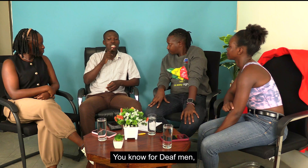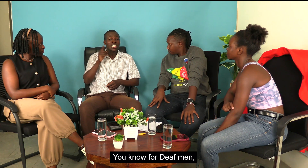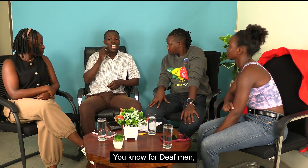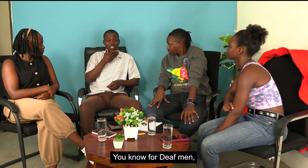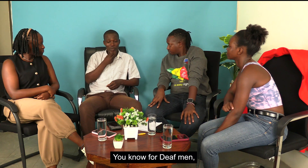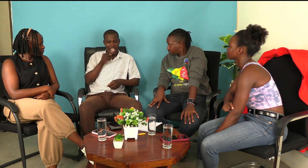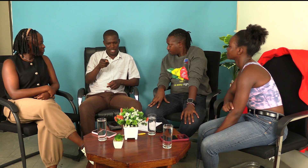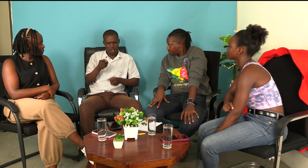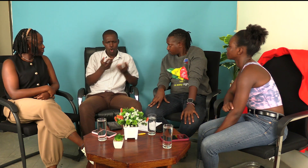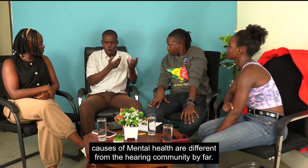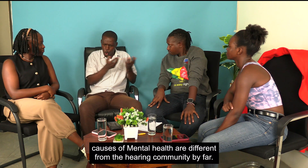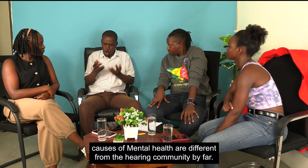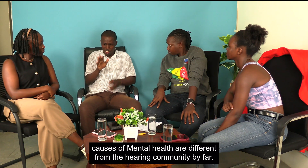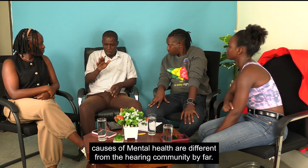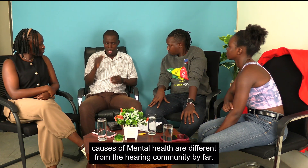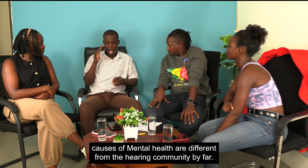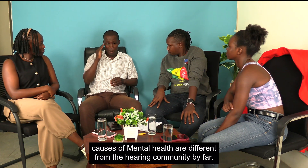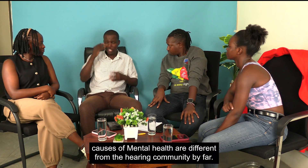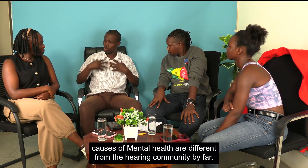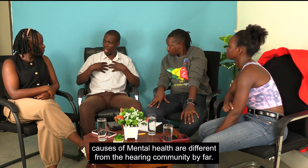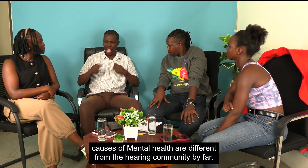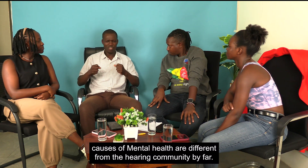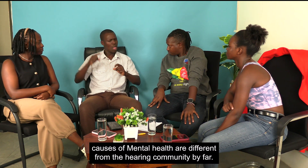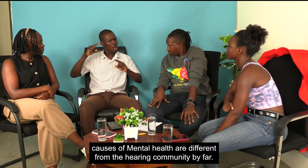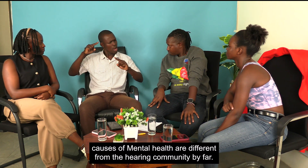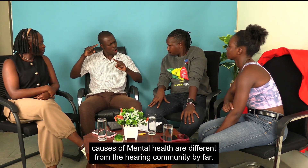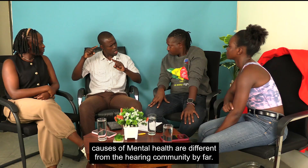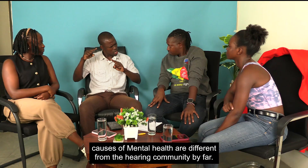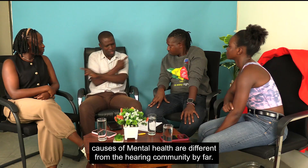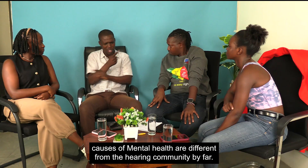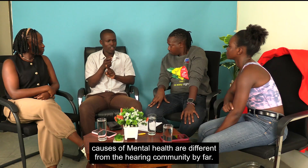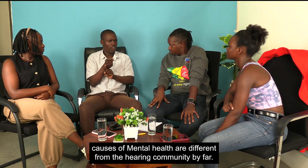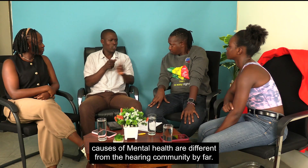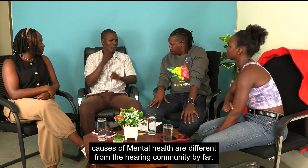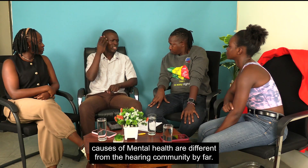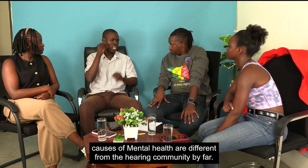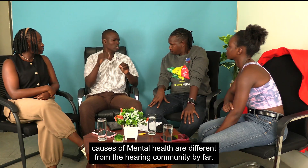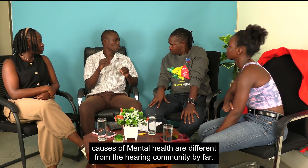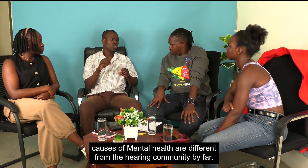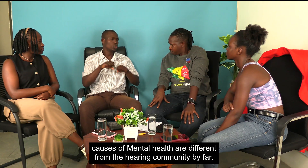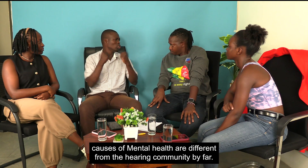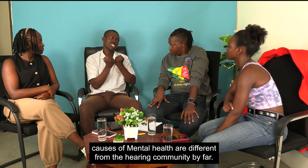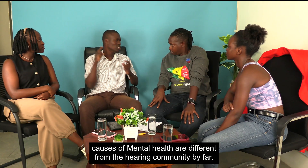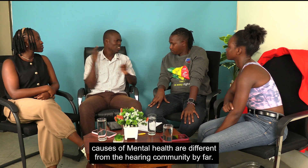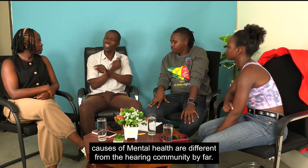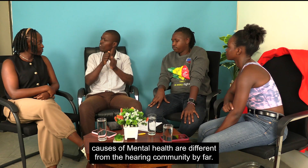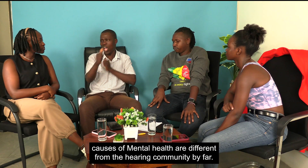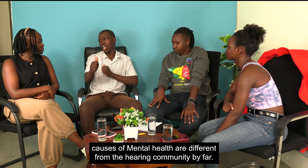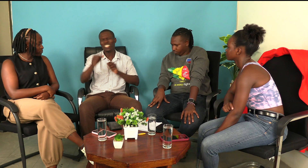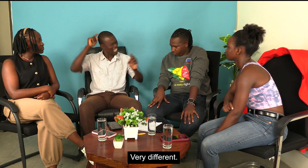men. Deaf men, the causes of mental health, they're very different from the hearing